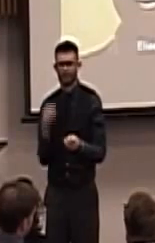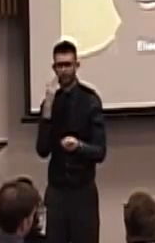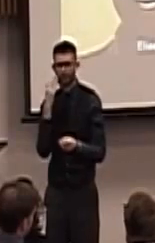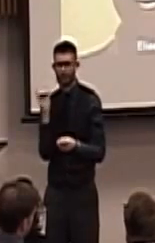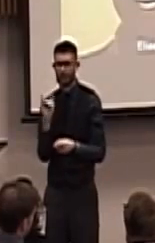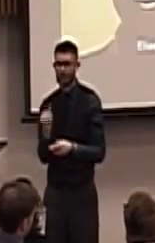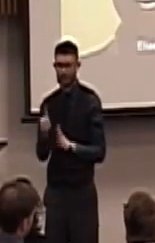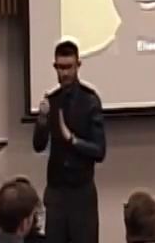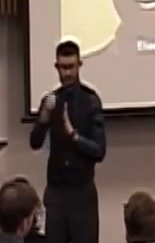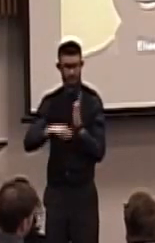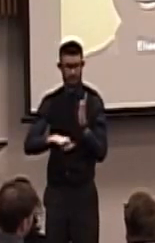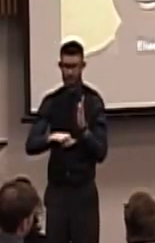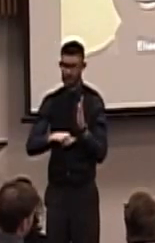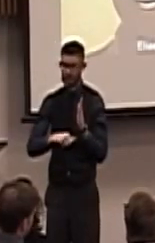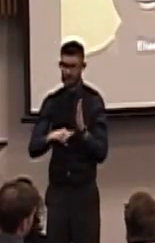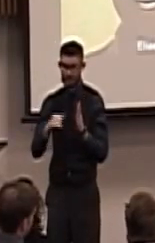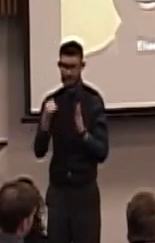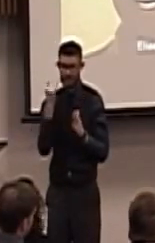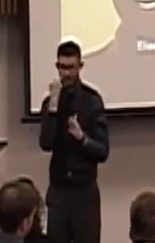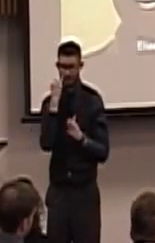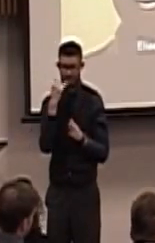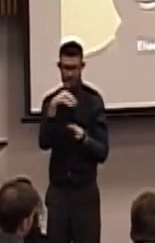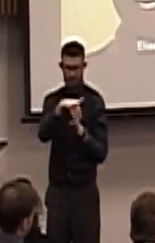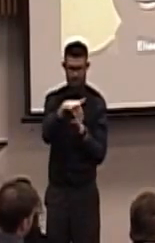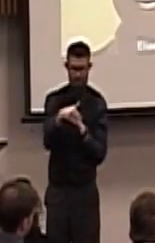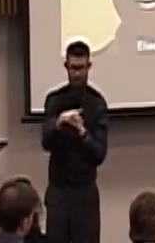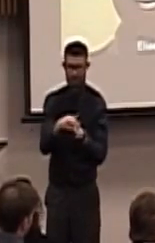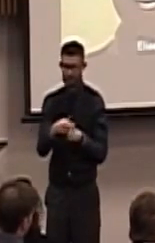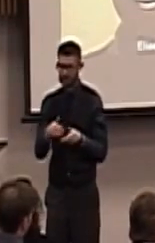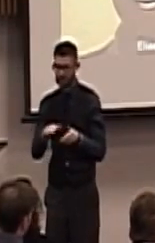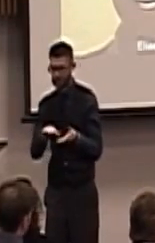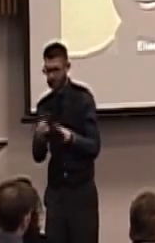death matter, he just does it. I mean,